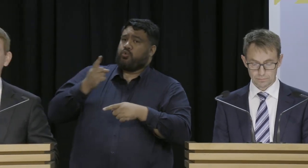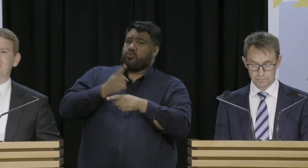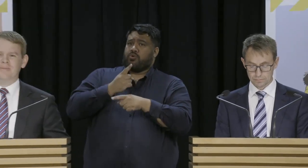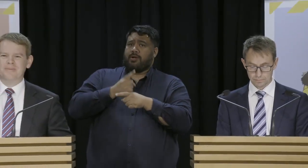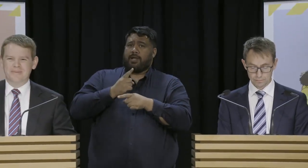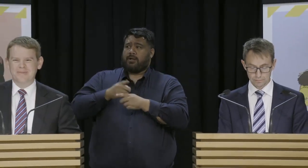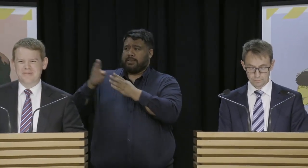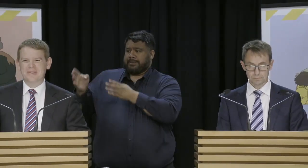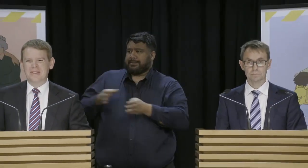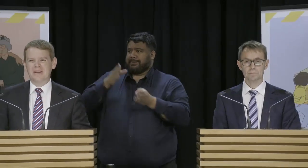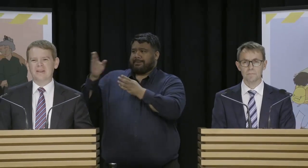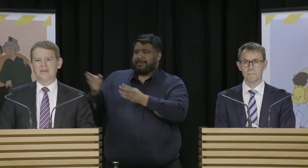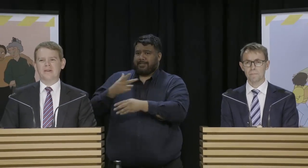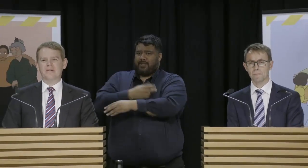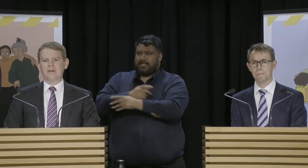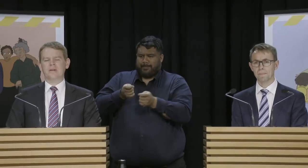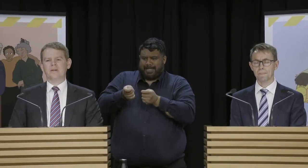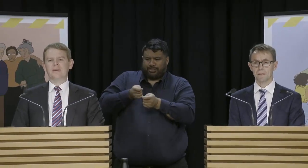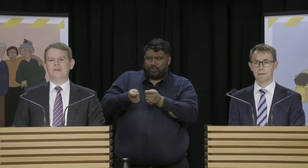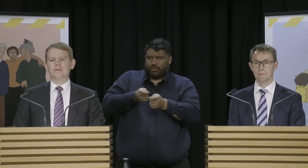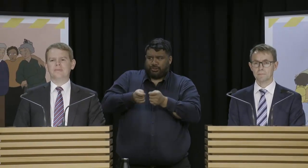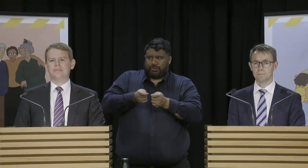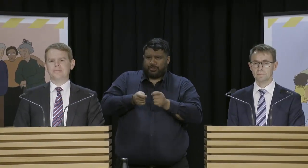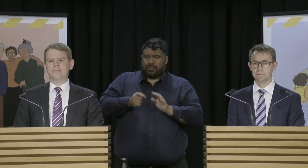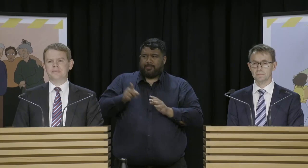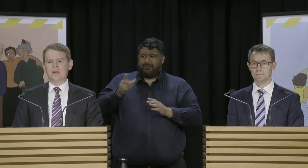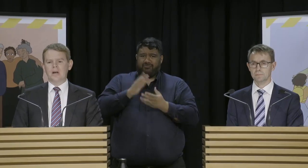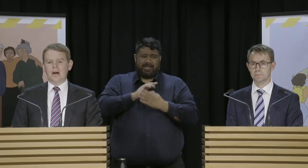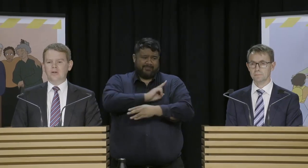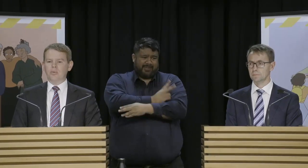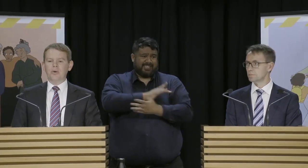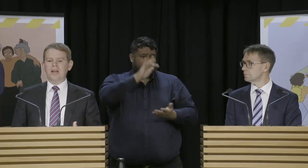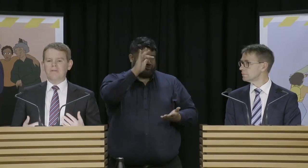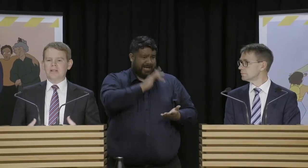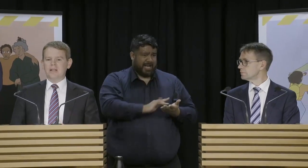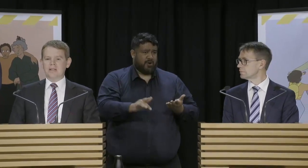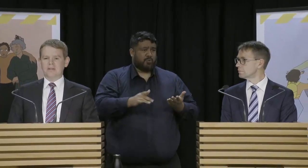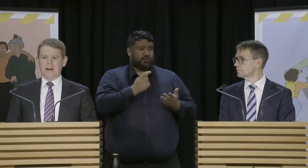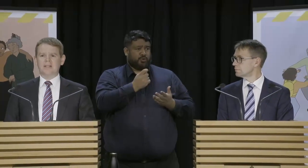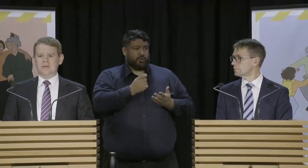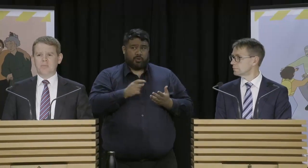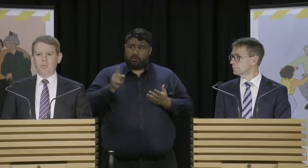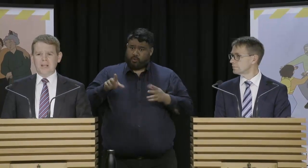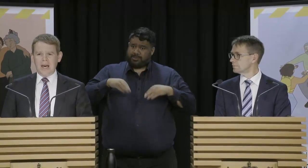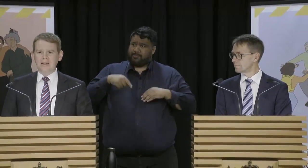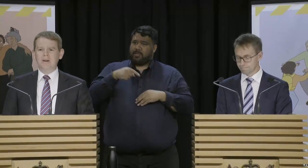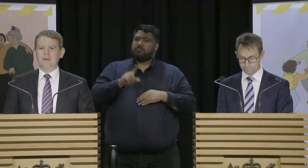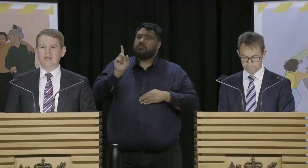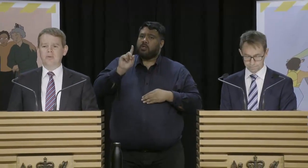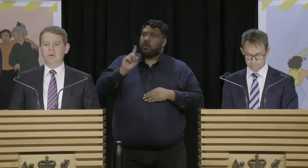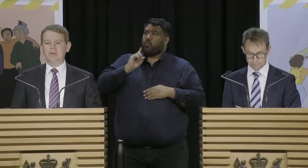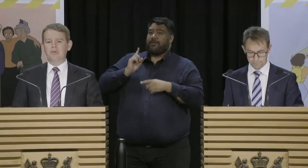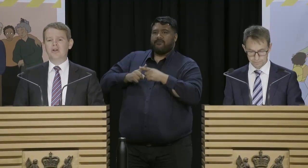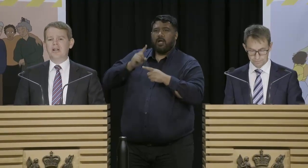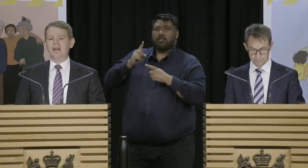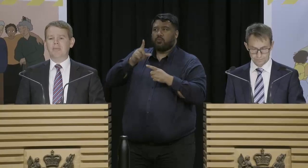supply and tight supply, but we're running out of vaccines. Is that acceptable? Look, we're getting vaccines in as fast as we can.